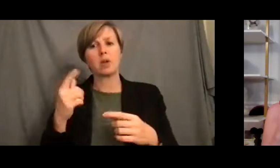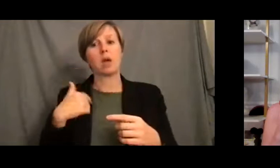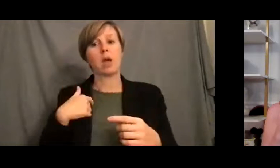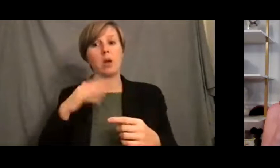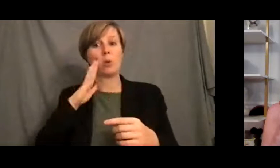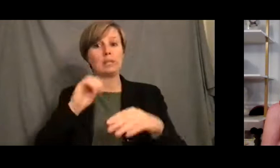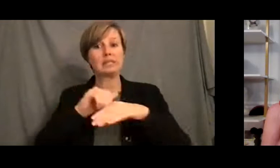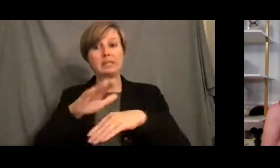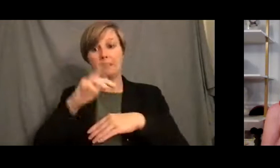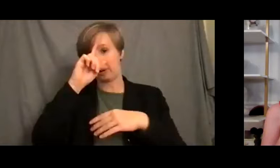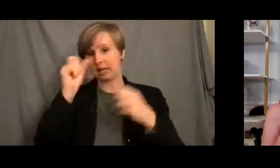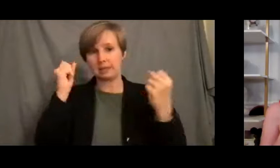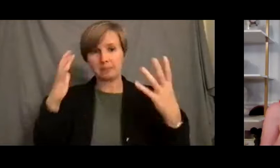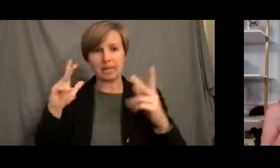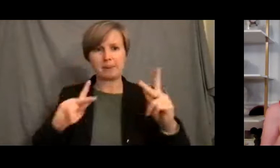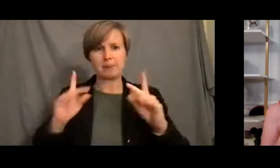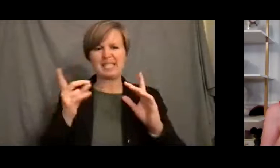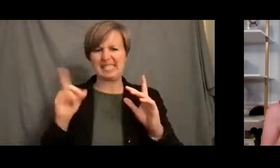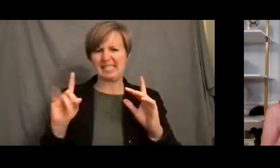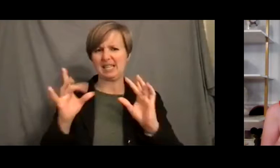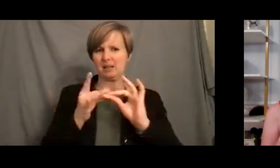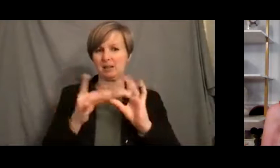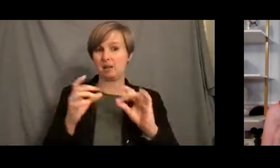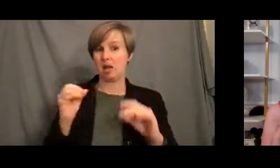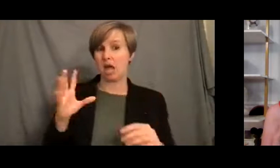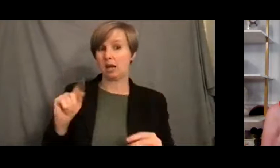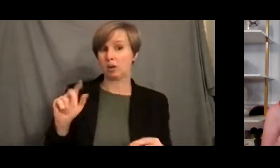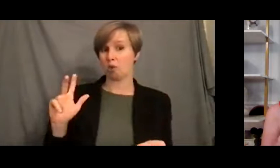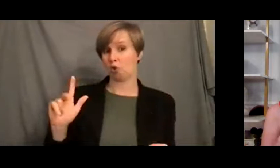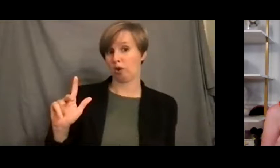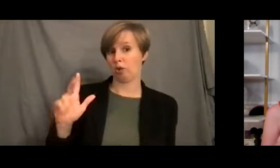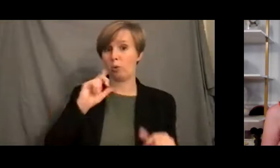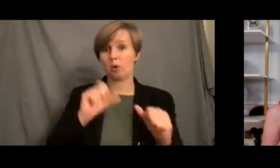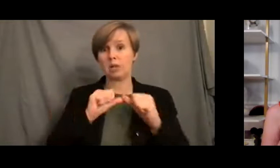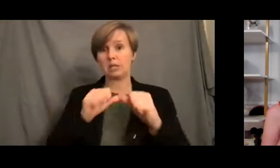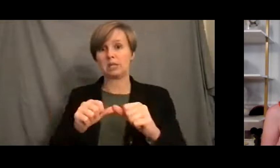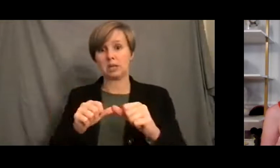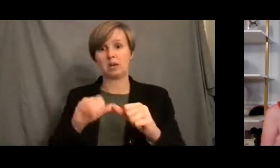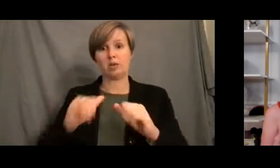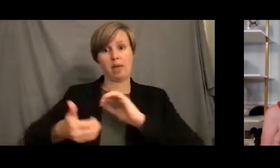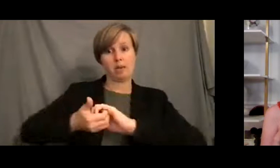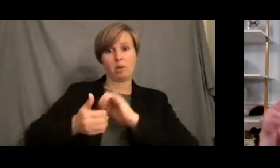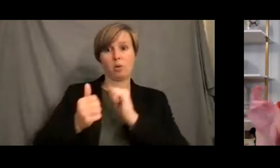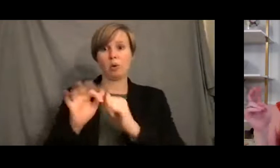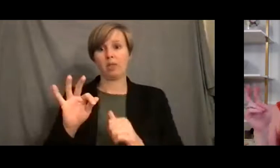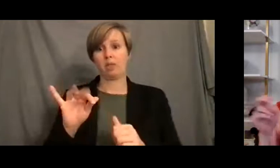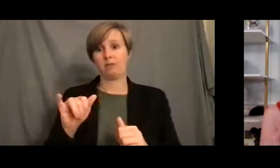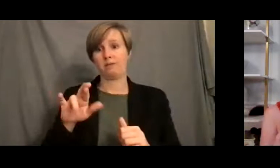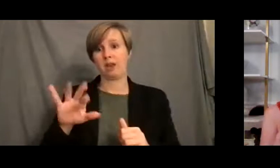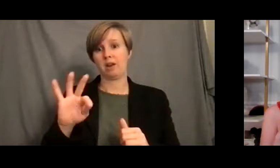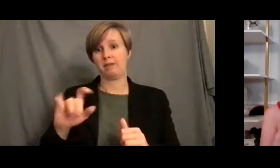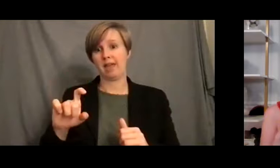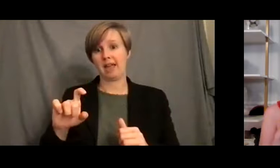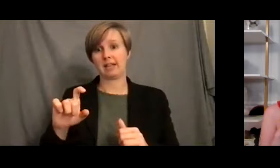send, since a number of folks referenced it, is on October 23rd, we are continuing our longstanding partnership with Fairfax Police to do